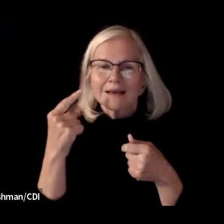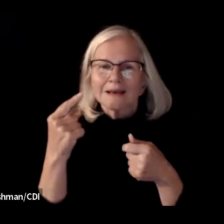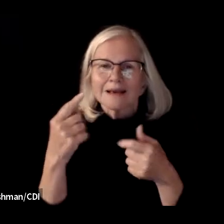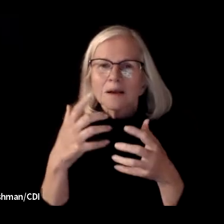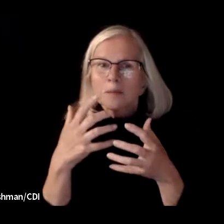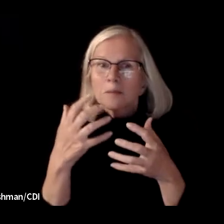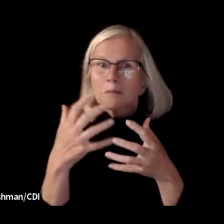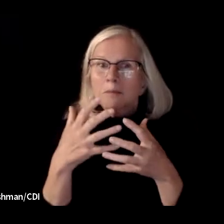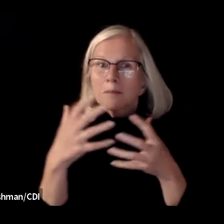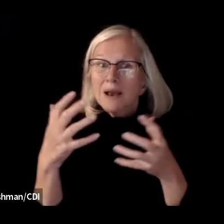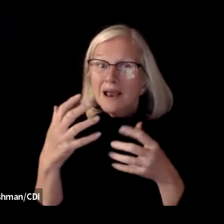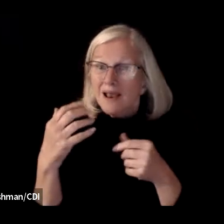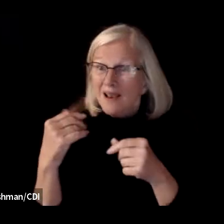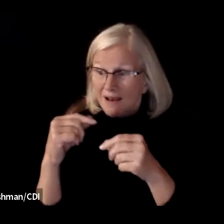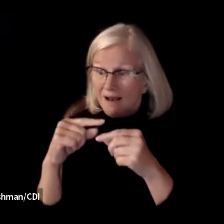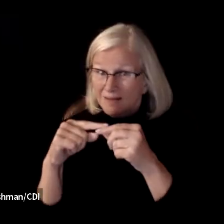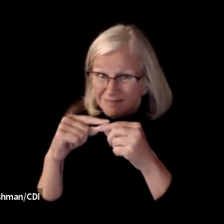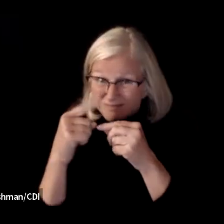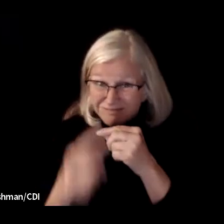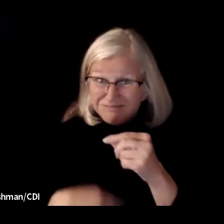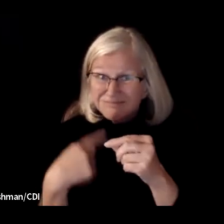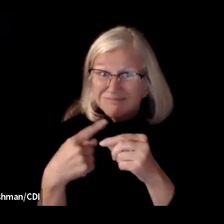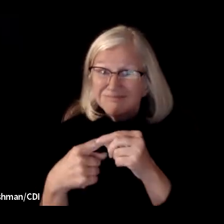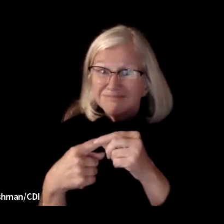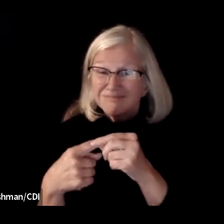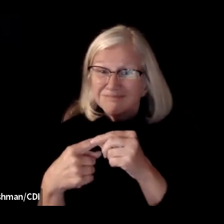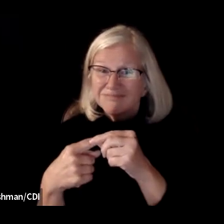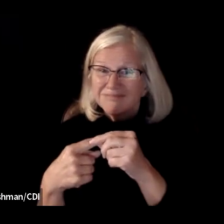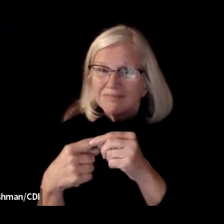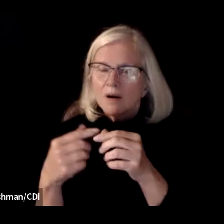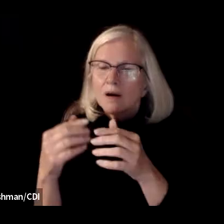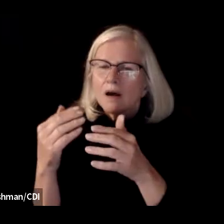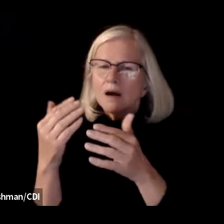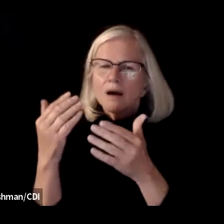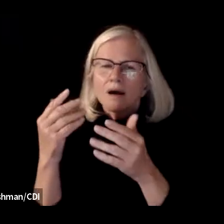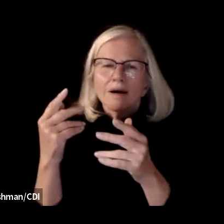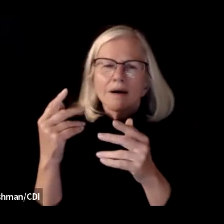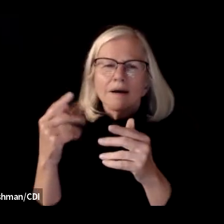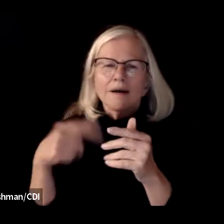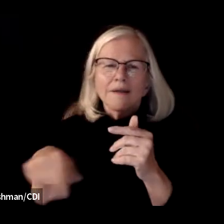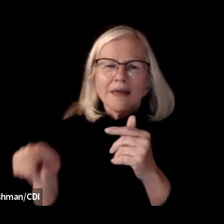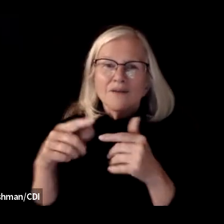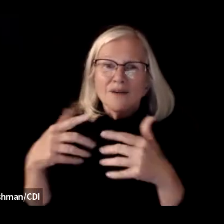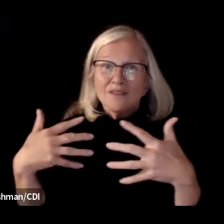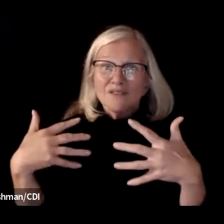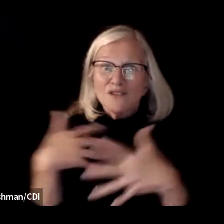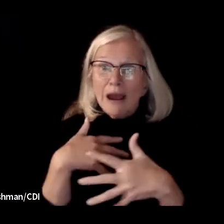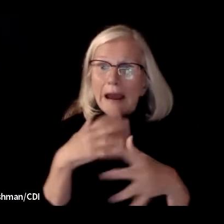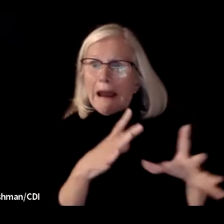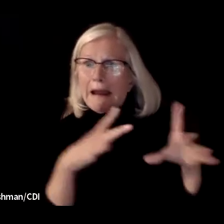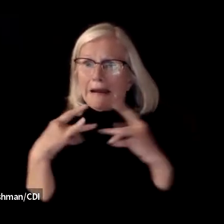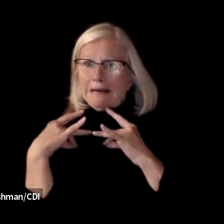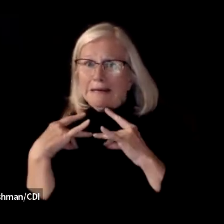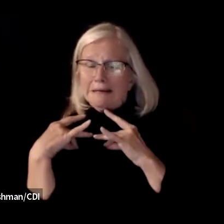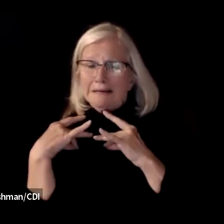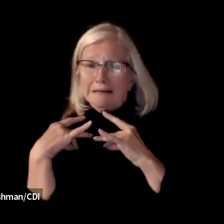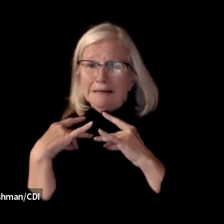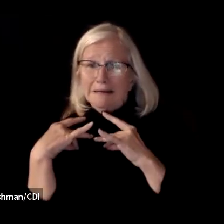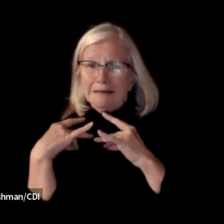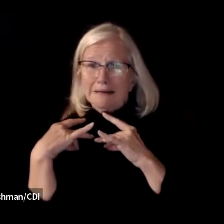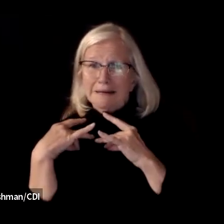coming in, to a healthcare setting, that they might catch that or things like that. And I think, a lot of things were